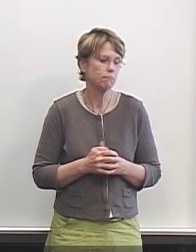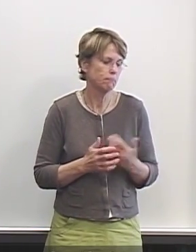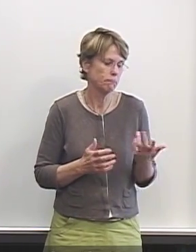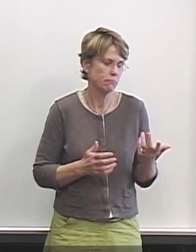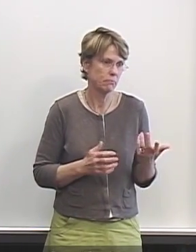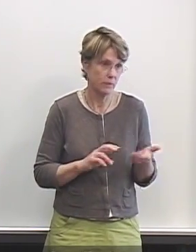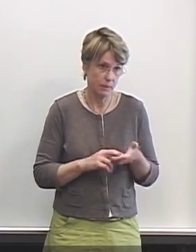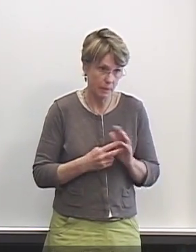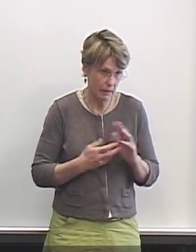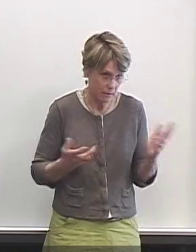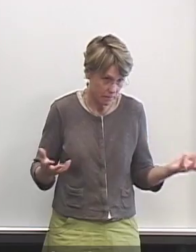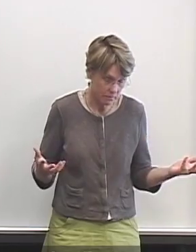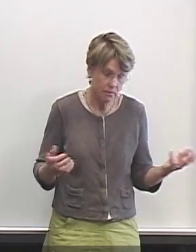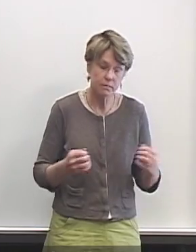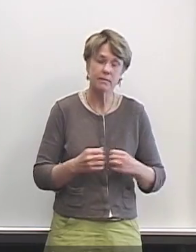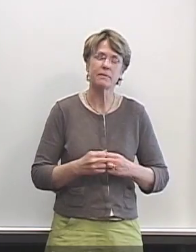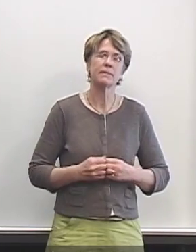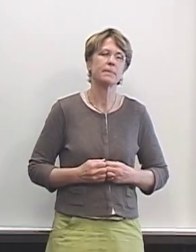What do I mean by that?